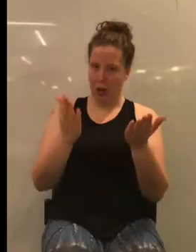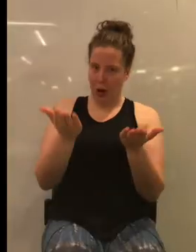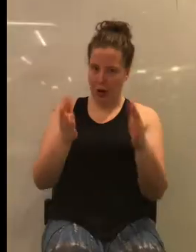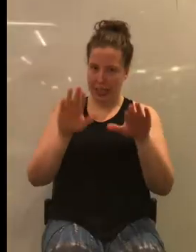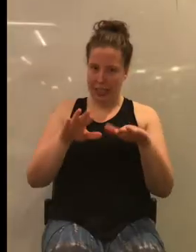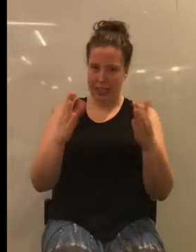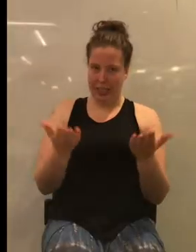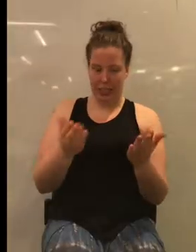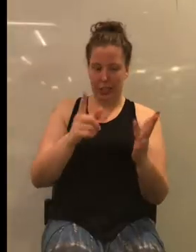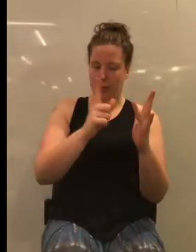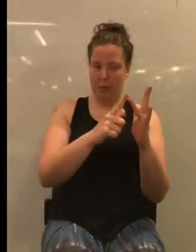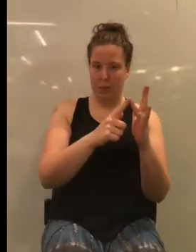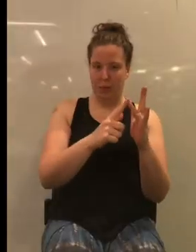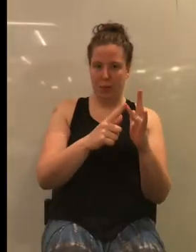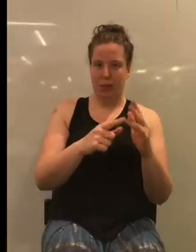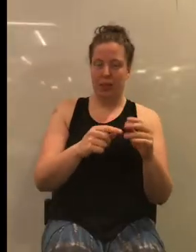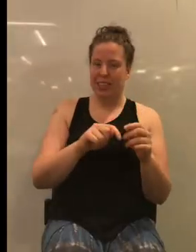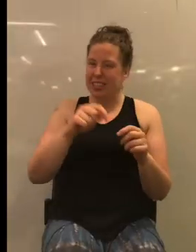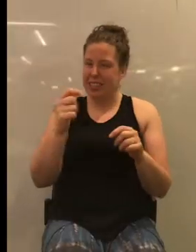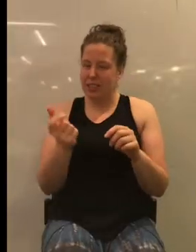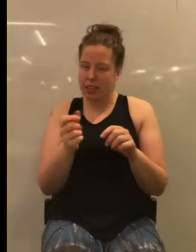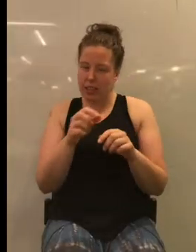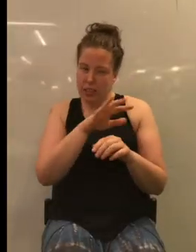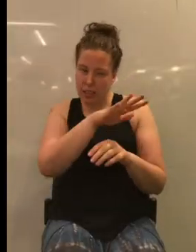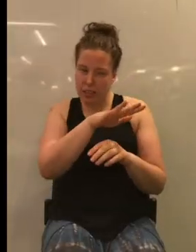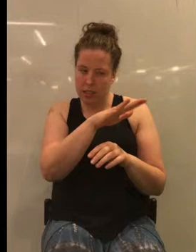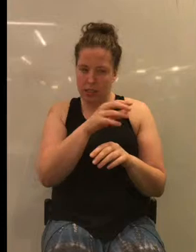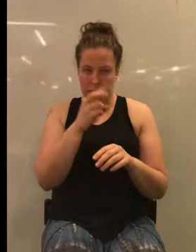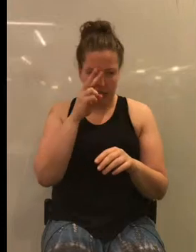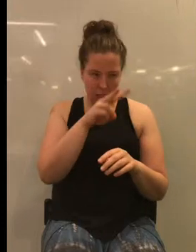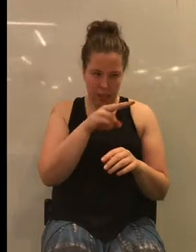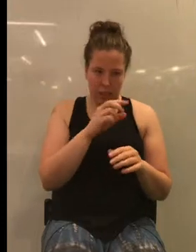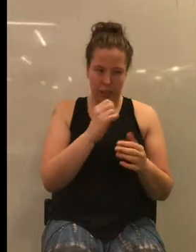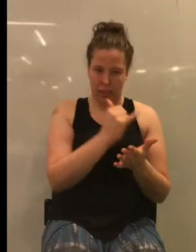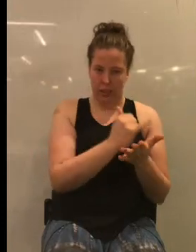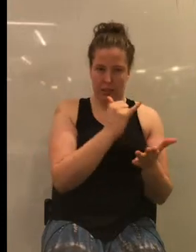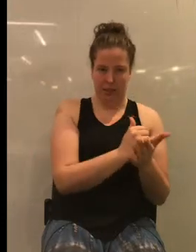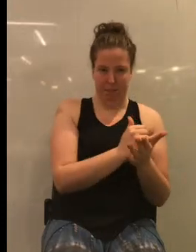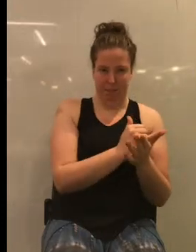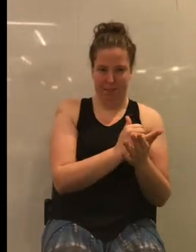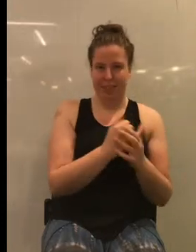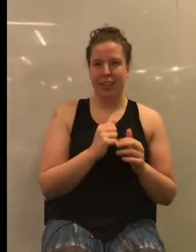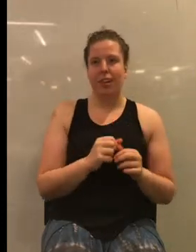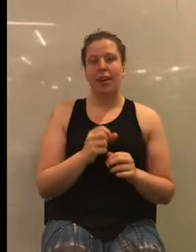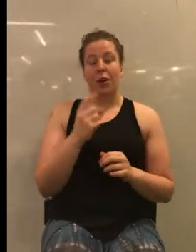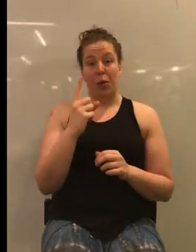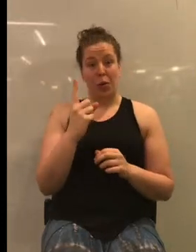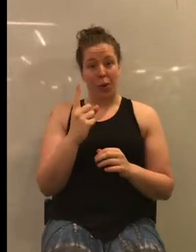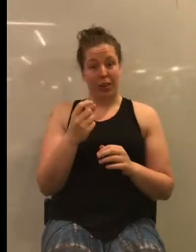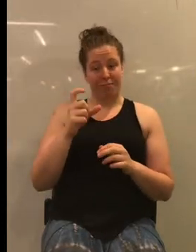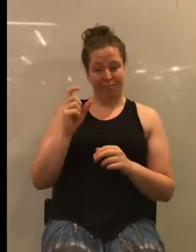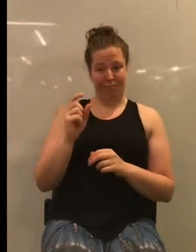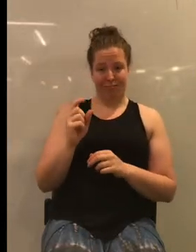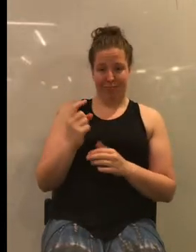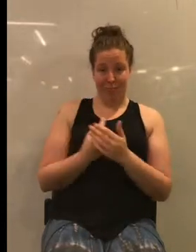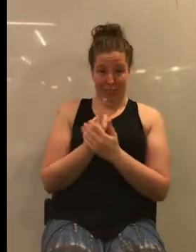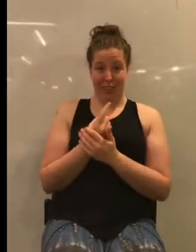Orientation is the next area that errors are seen. We had one case of this where